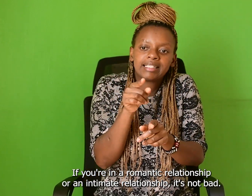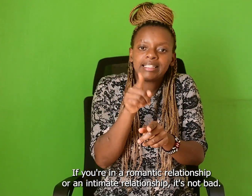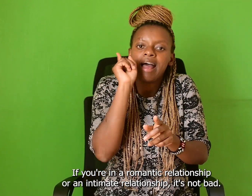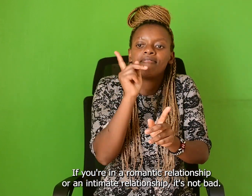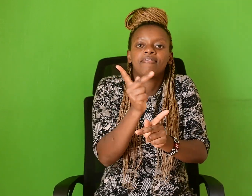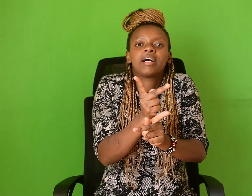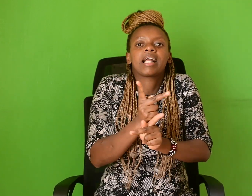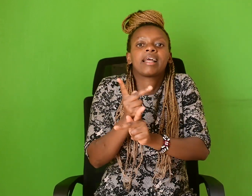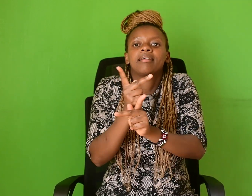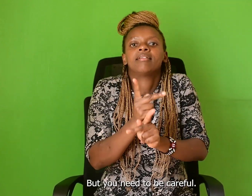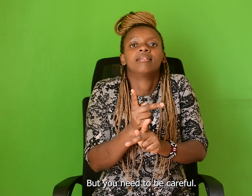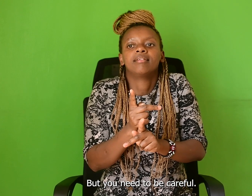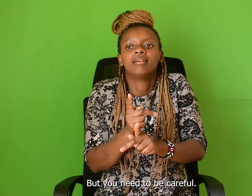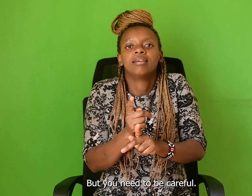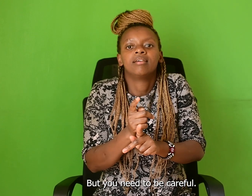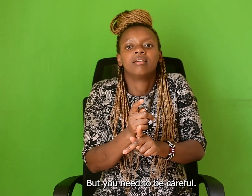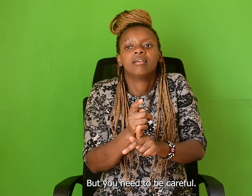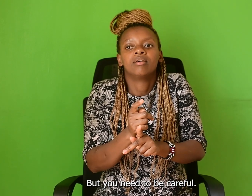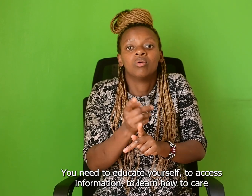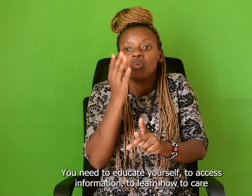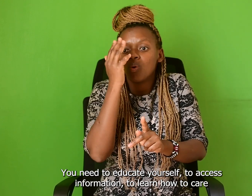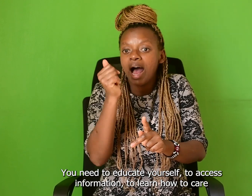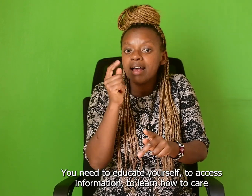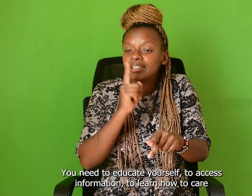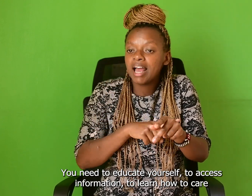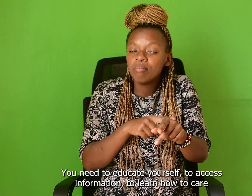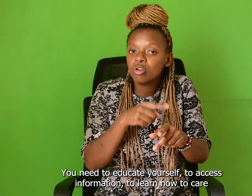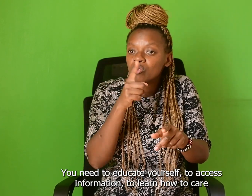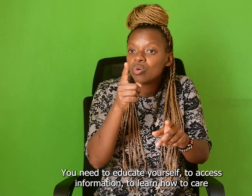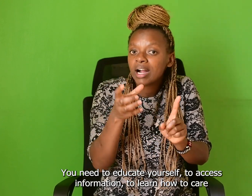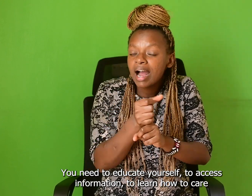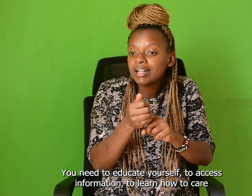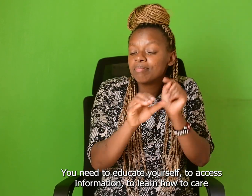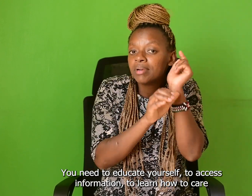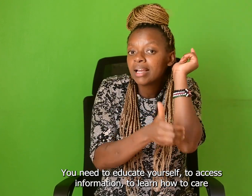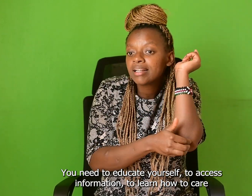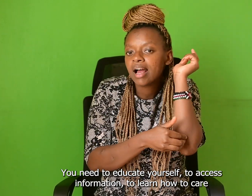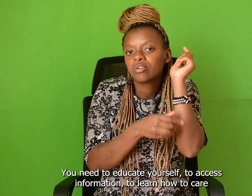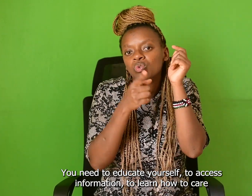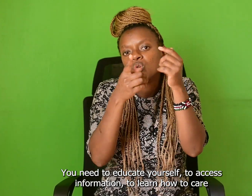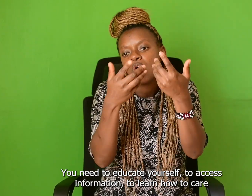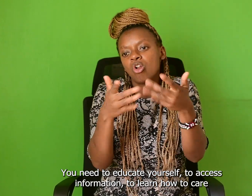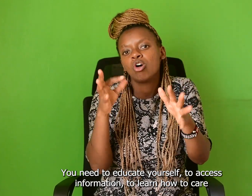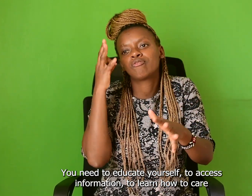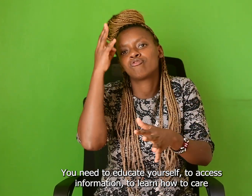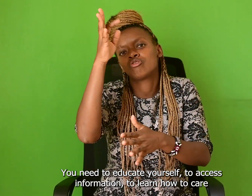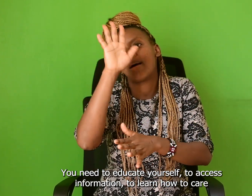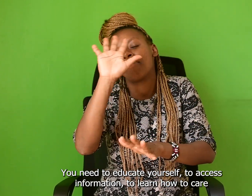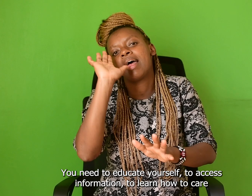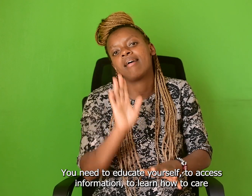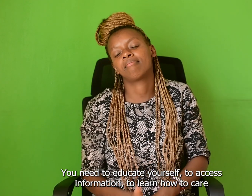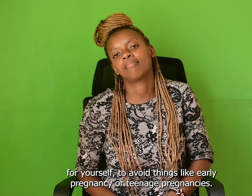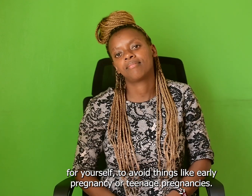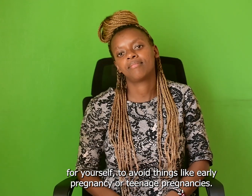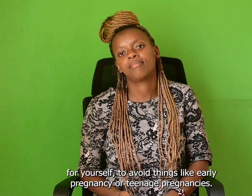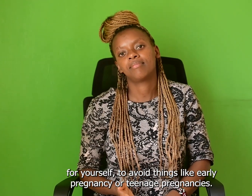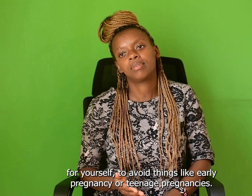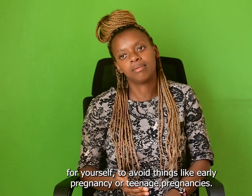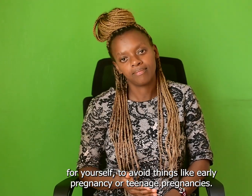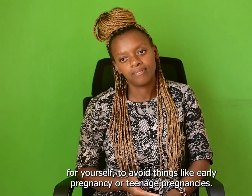not bad, but you need to be careful. You need to educate yourself. You need to access information to learn how to care for yourself, to avoid things like